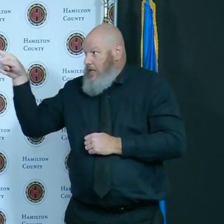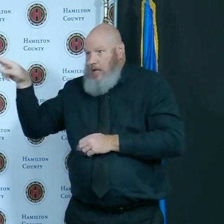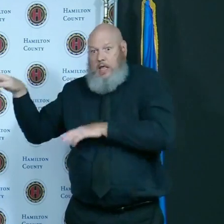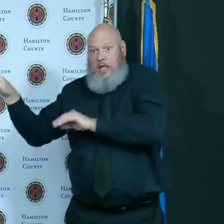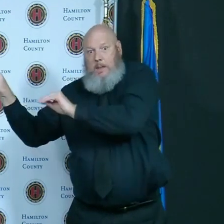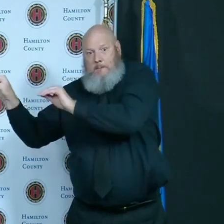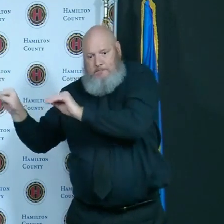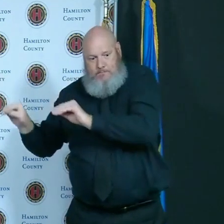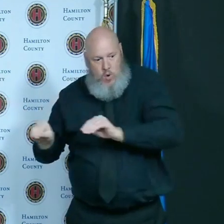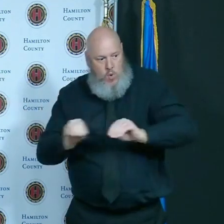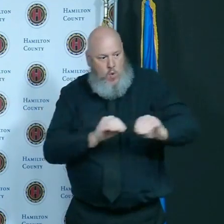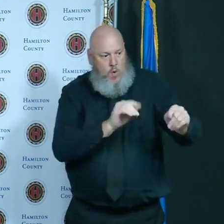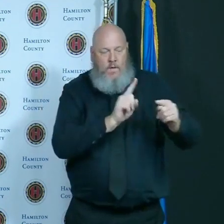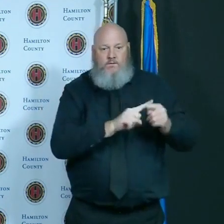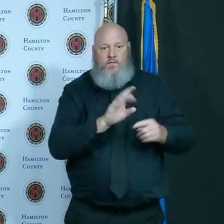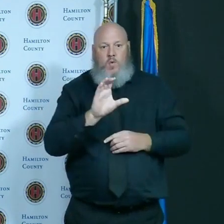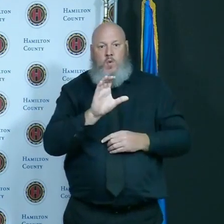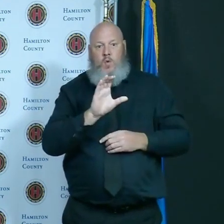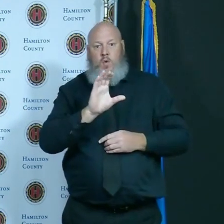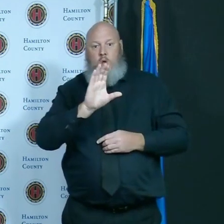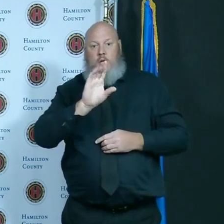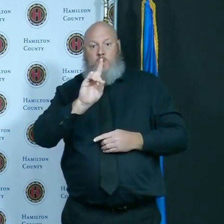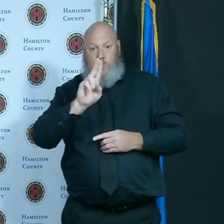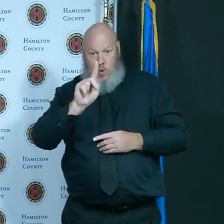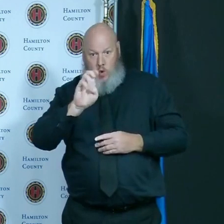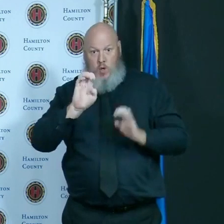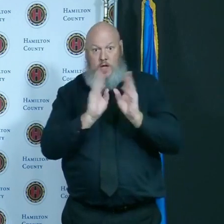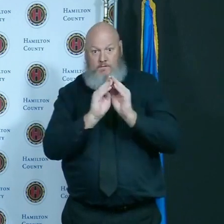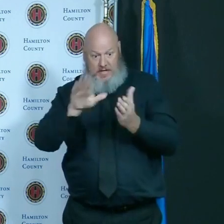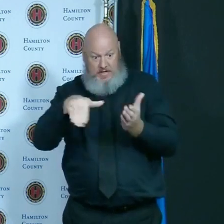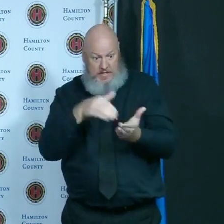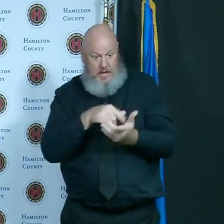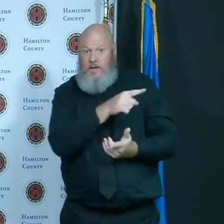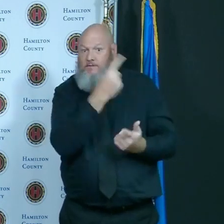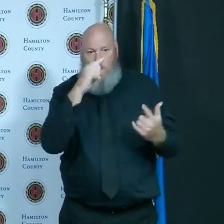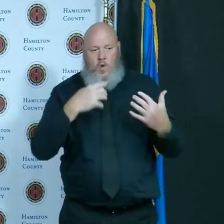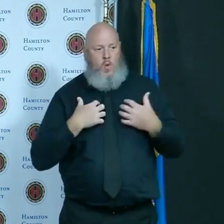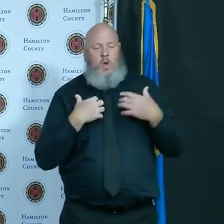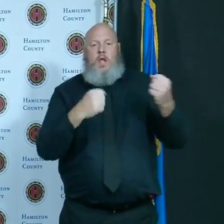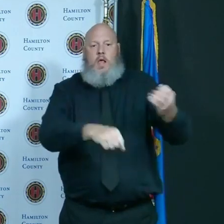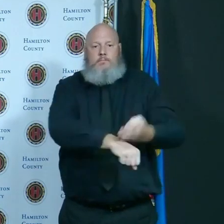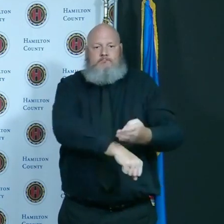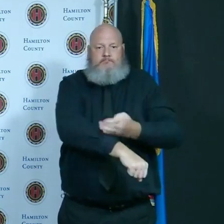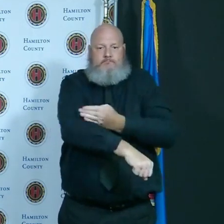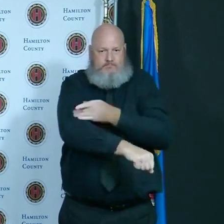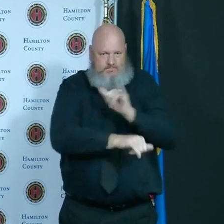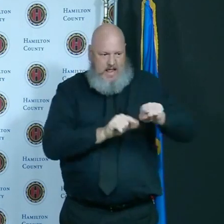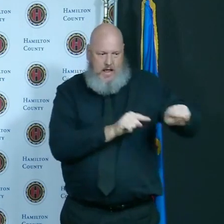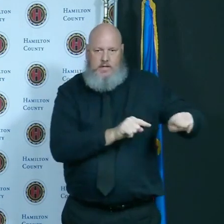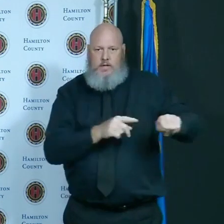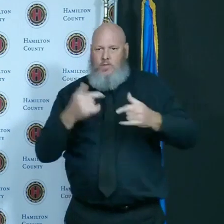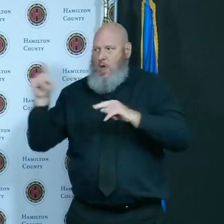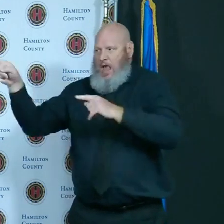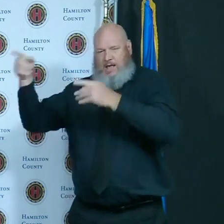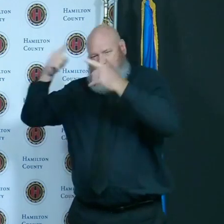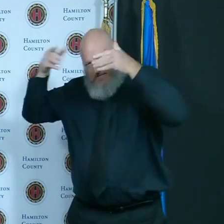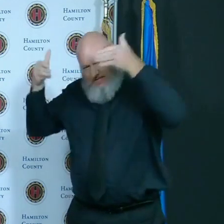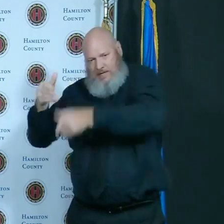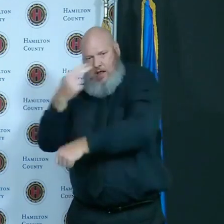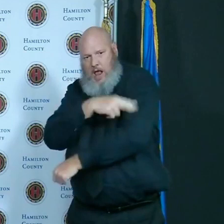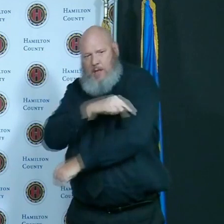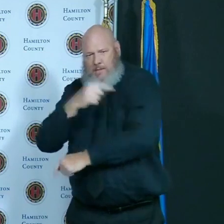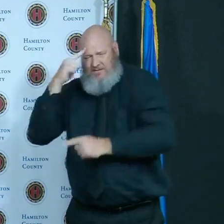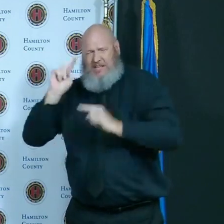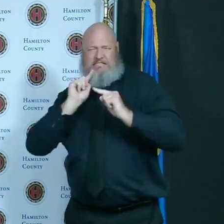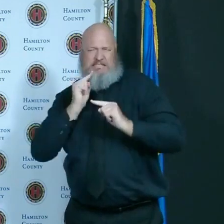weeks ago, we went through Duke with the National Guard, the Army Corps of Engineers, the city, the county, EMA,